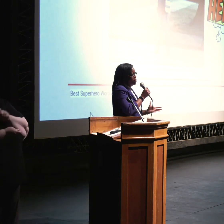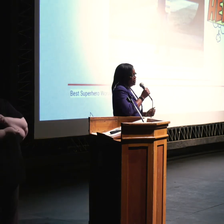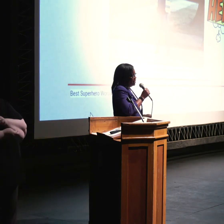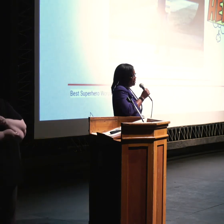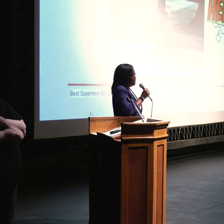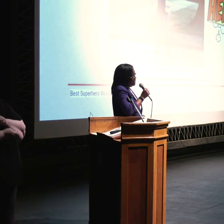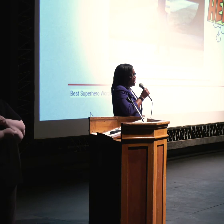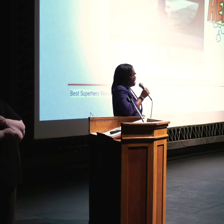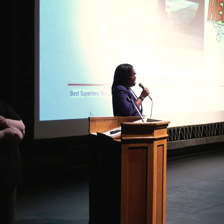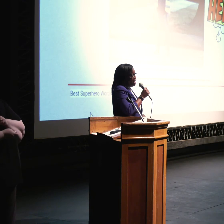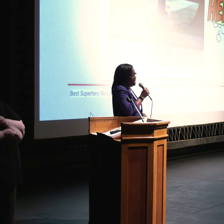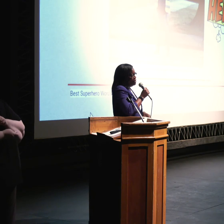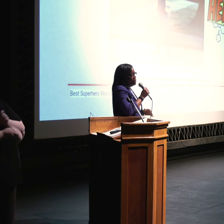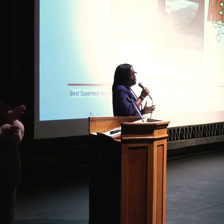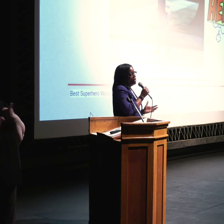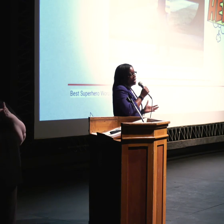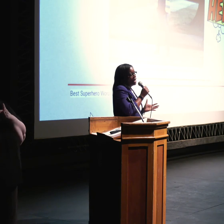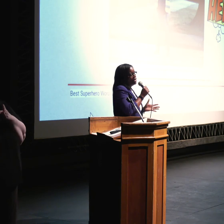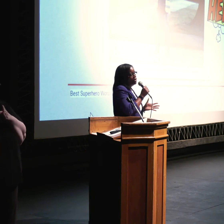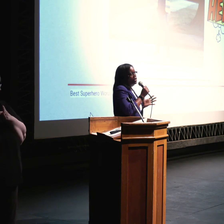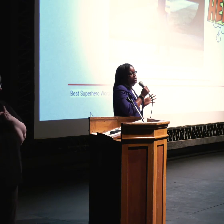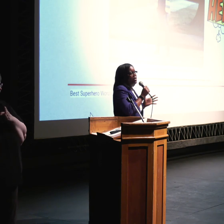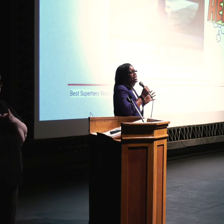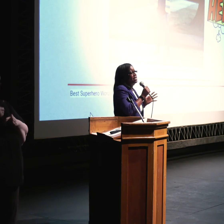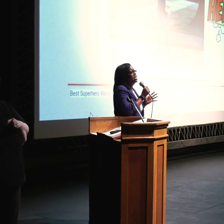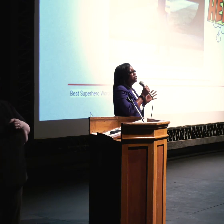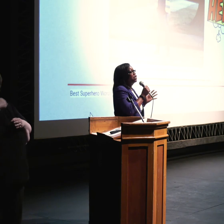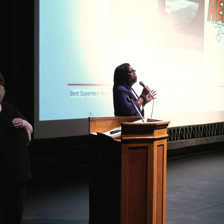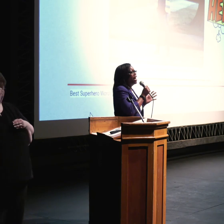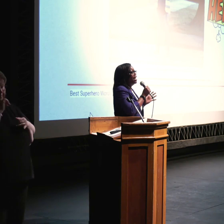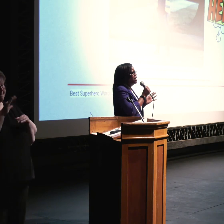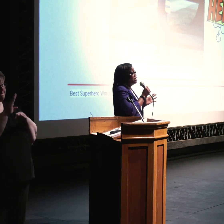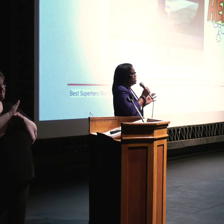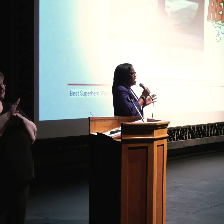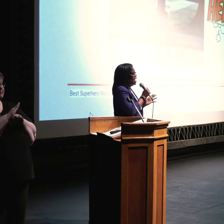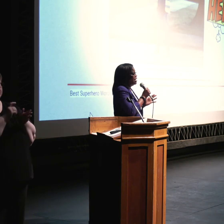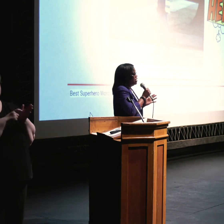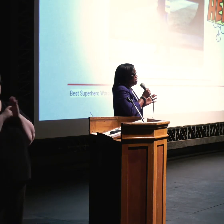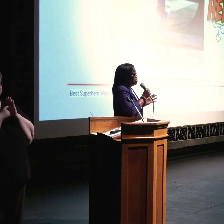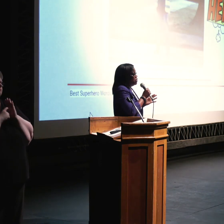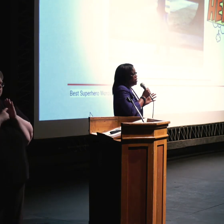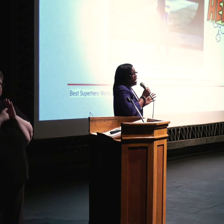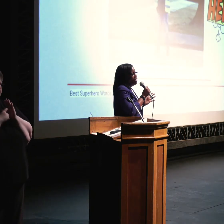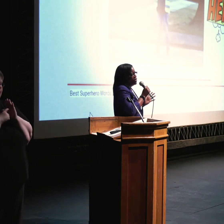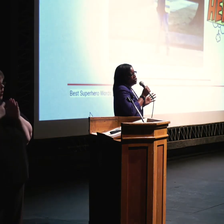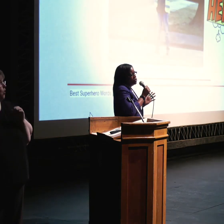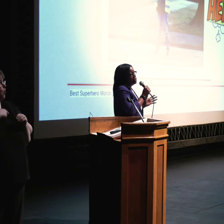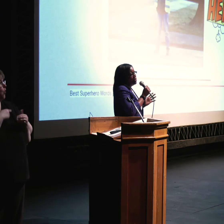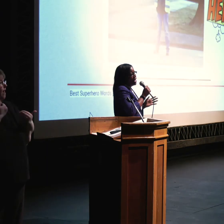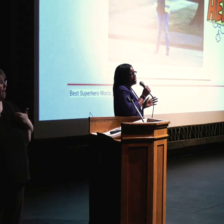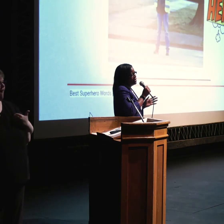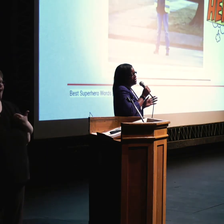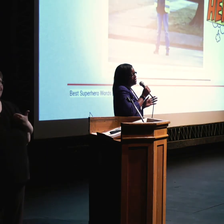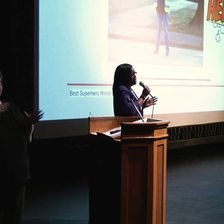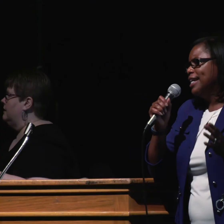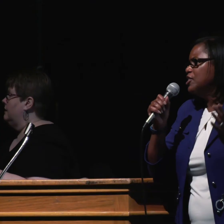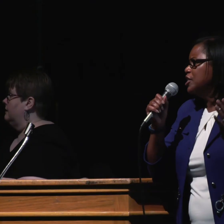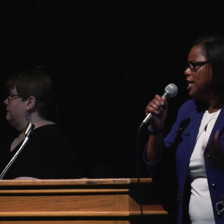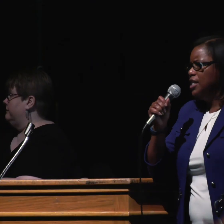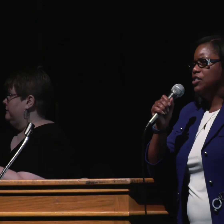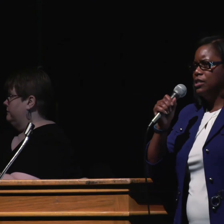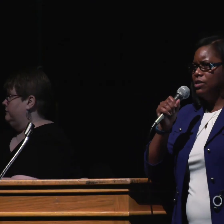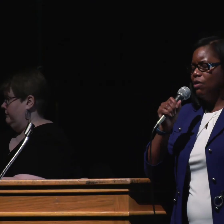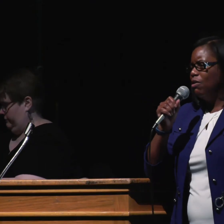it morphs. And if you know like I know, this business requires that we have a toolbox